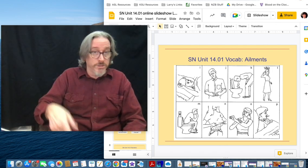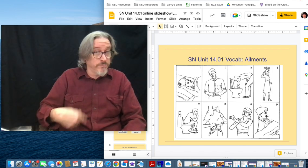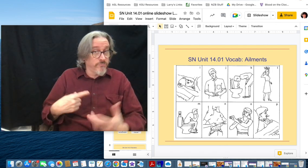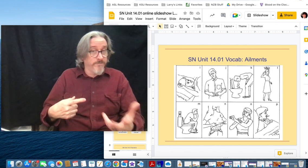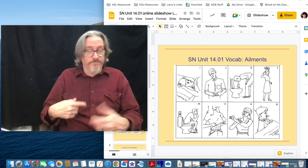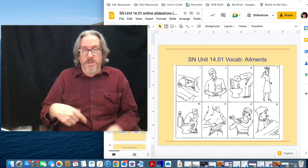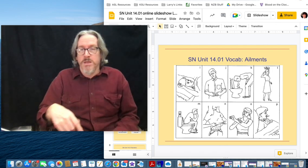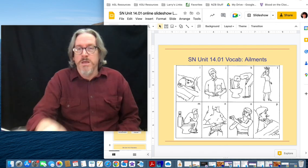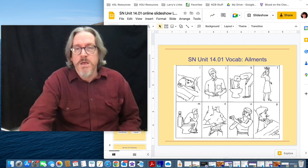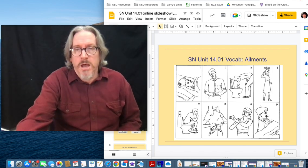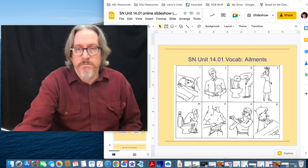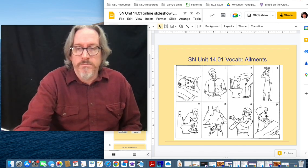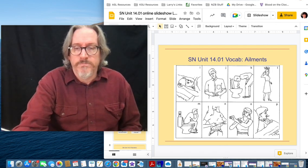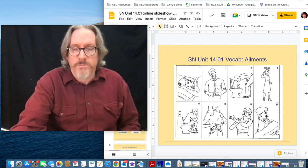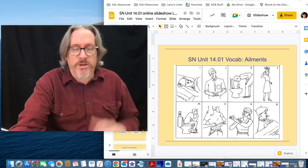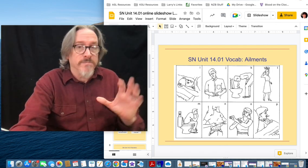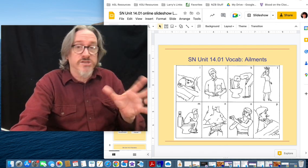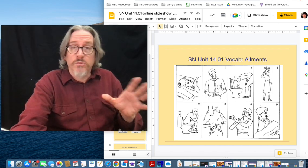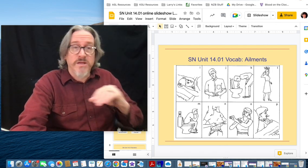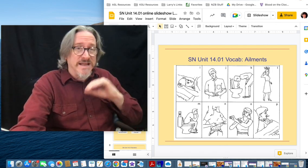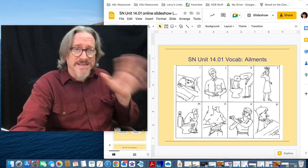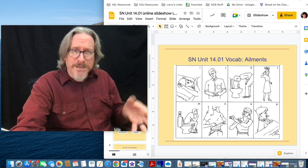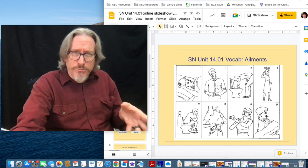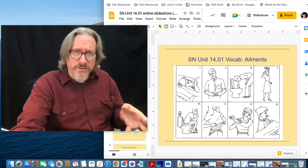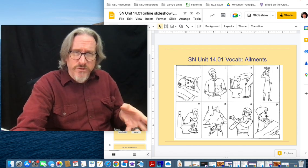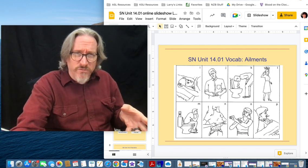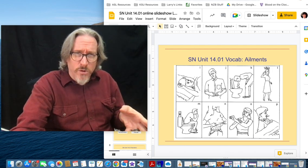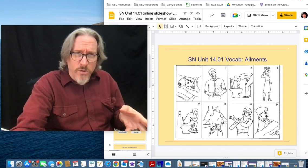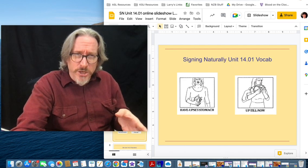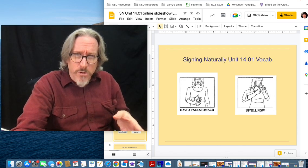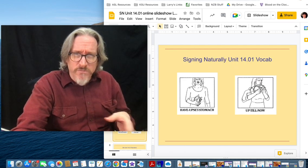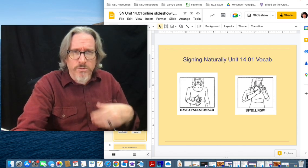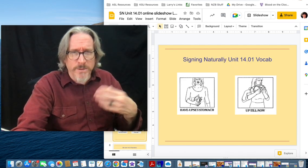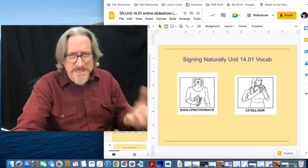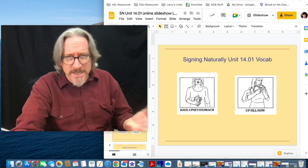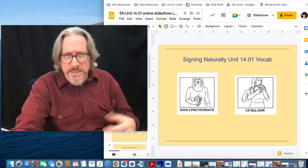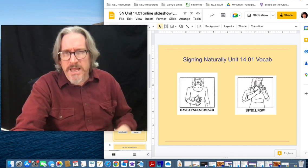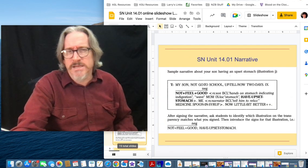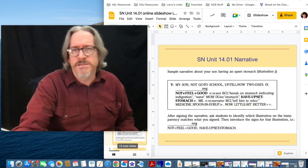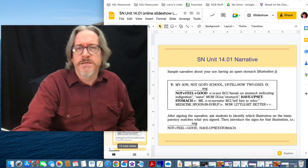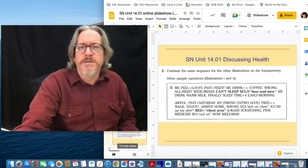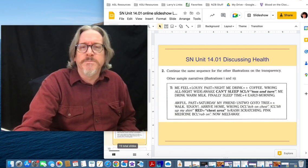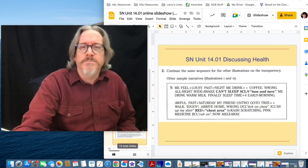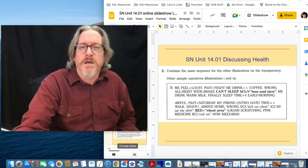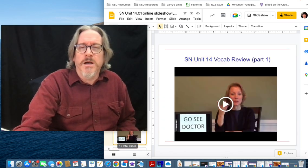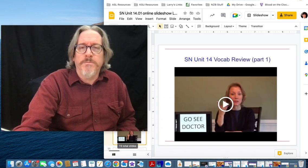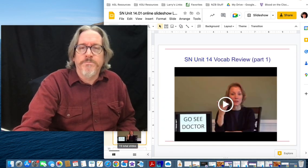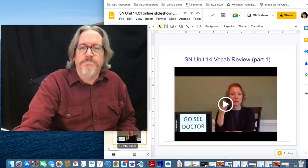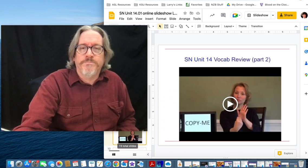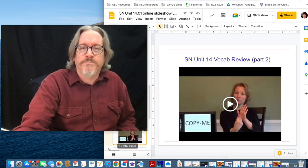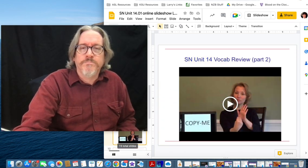motion. Right? Okay, so that's a little preview of what we're going to go over, what we did it in class.